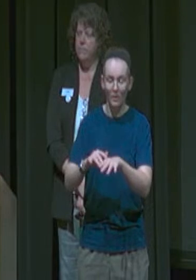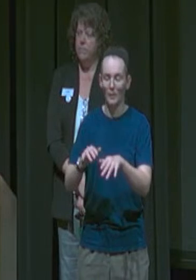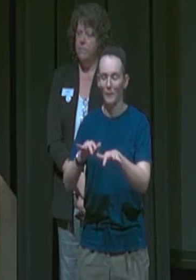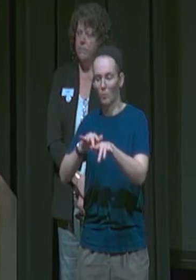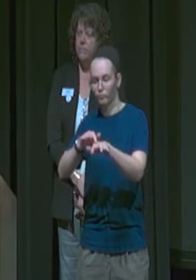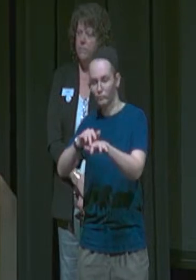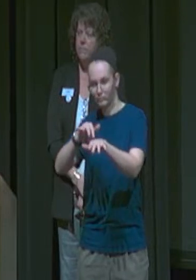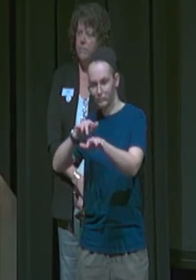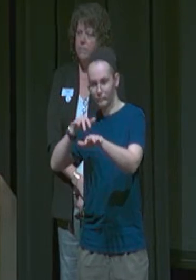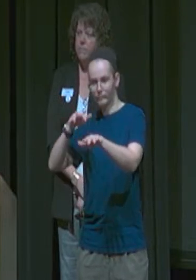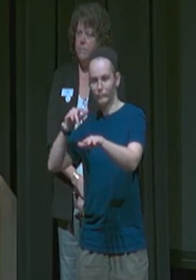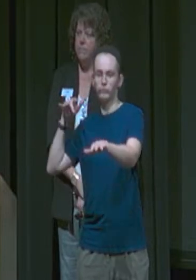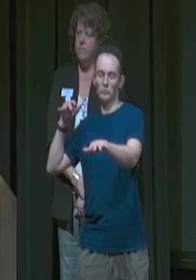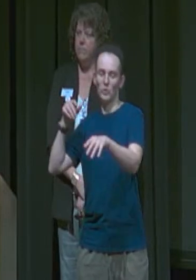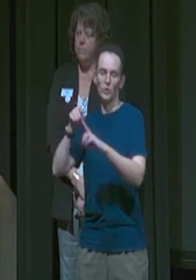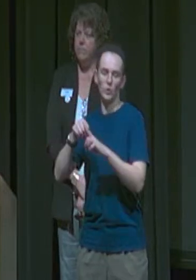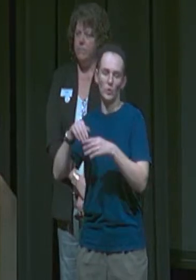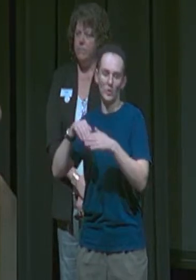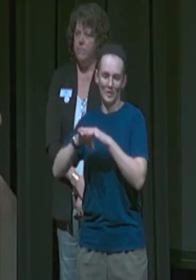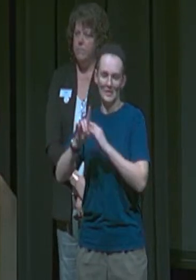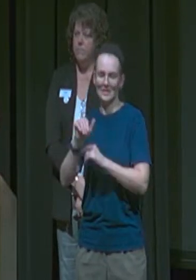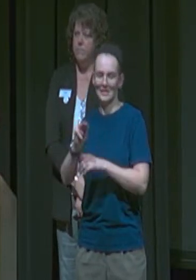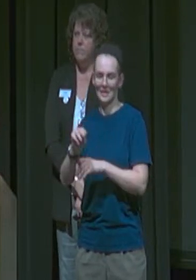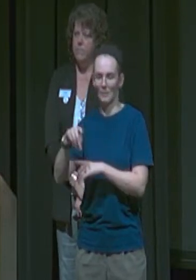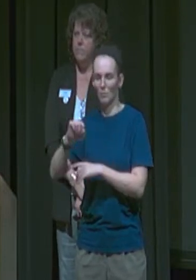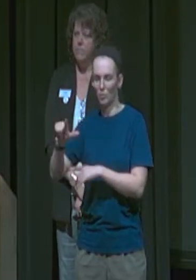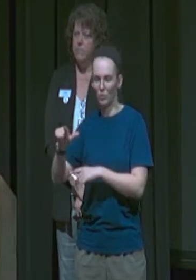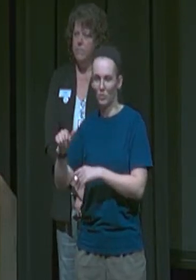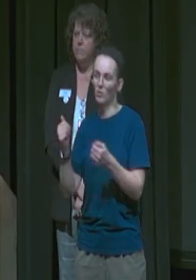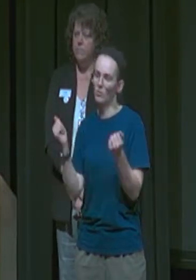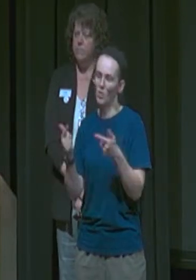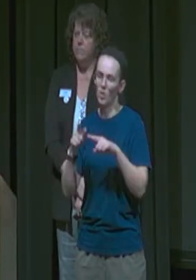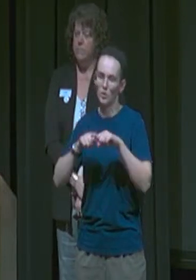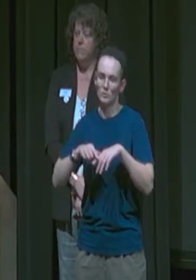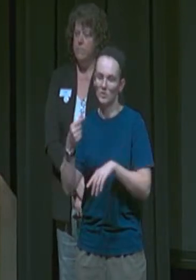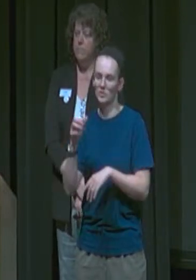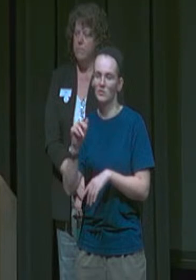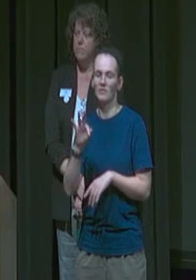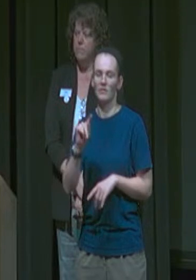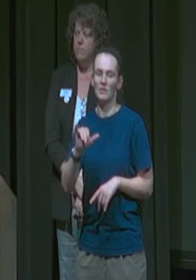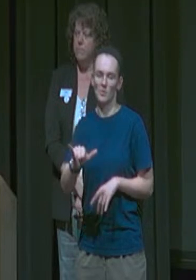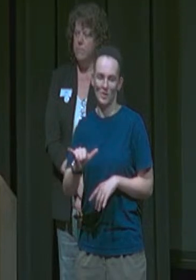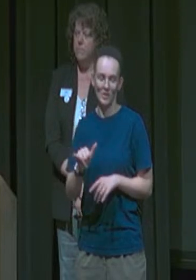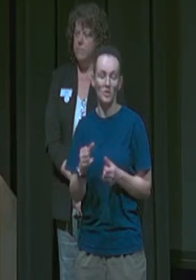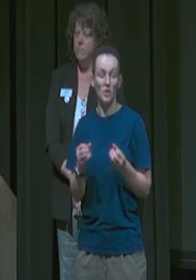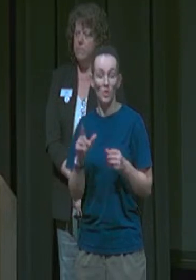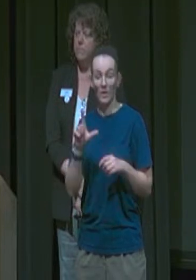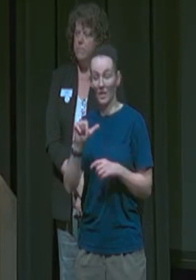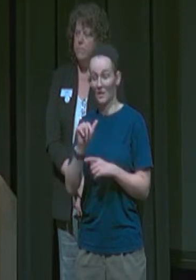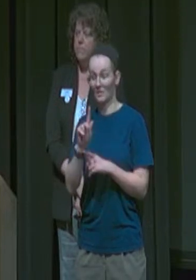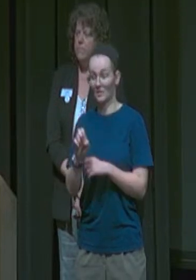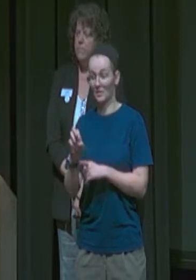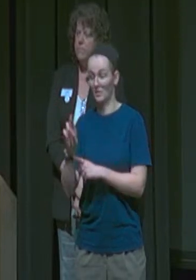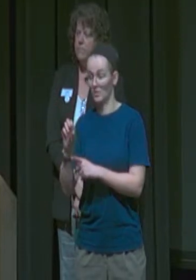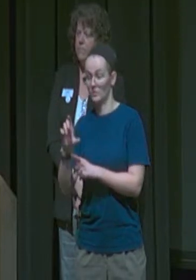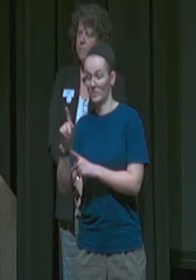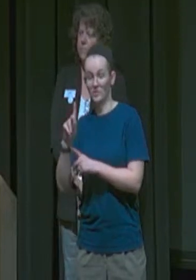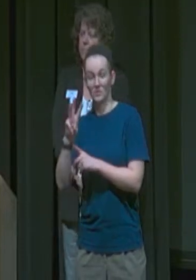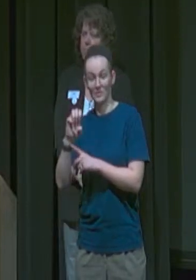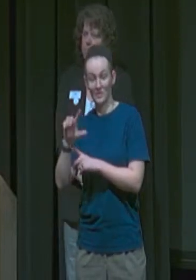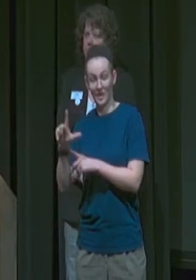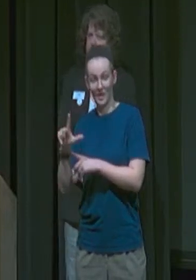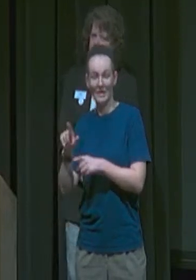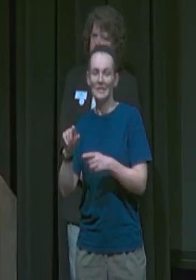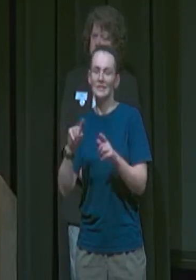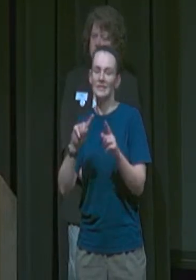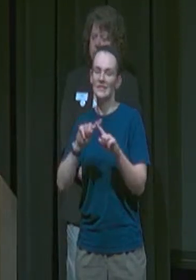up to where it enters the dam pool, all gravity-based. So Lake Rockwell is no different in that effect,